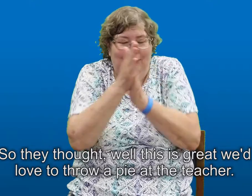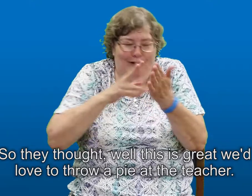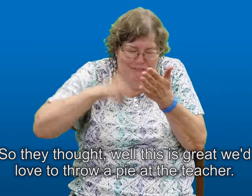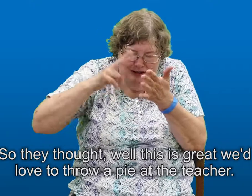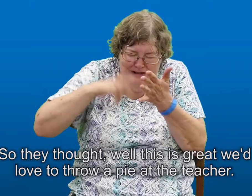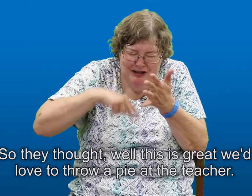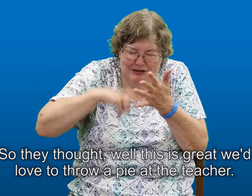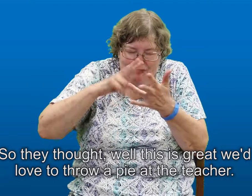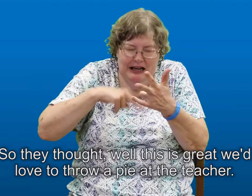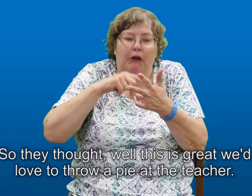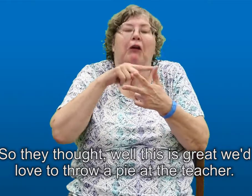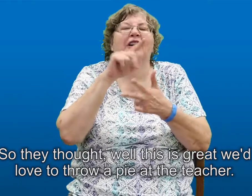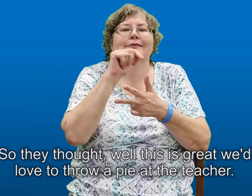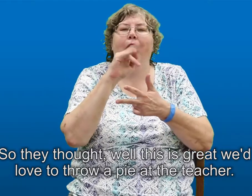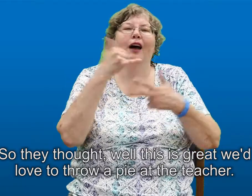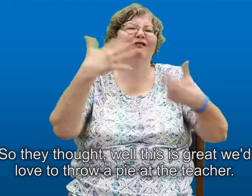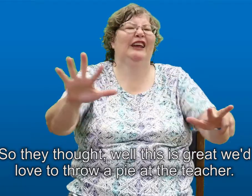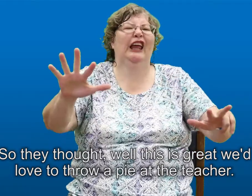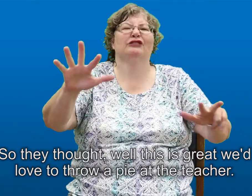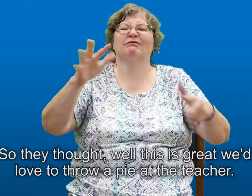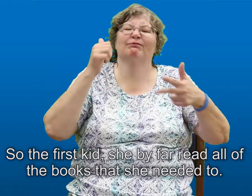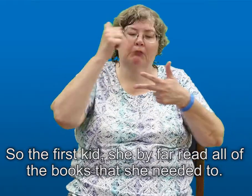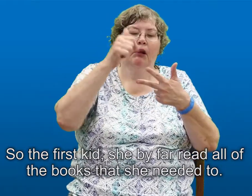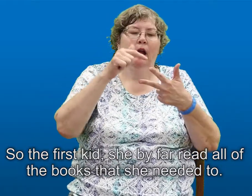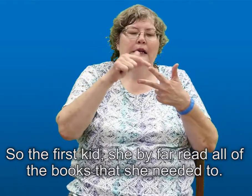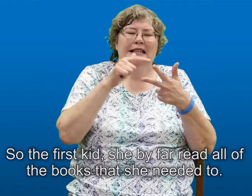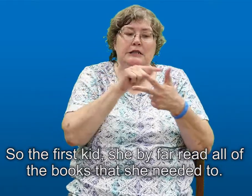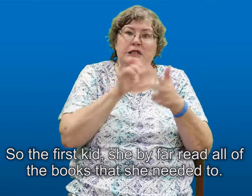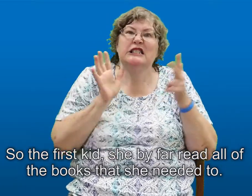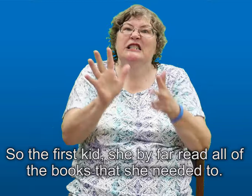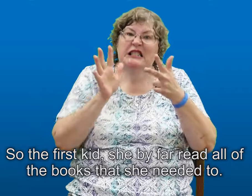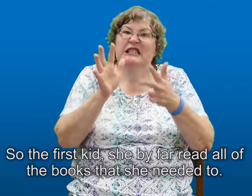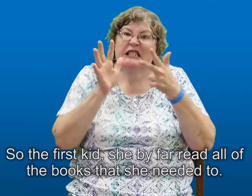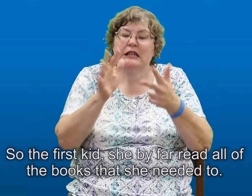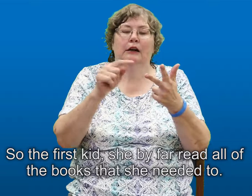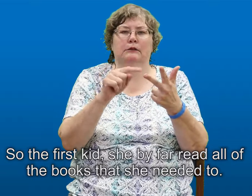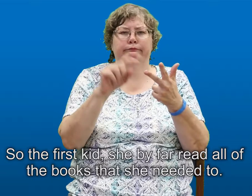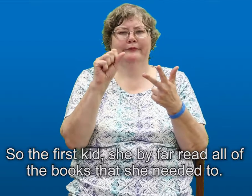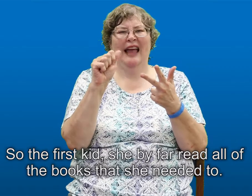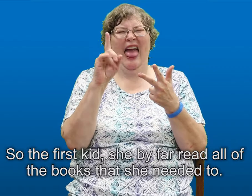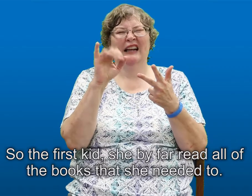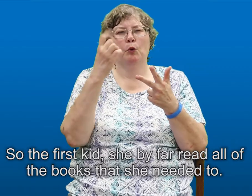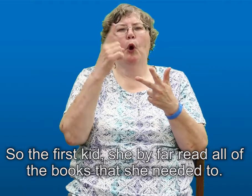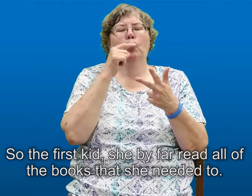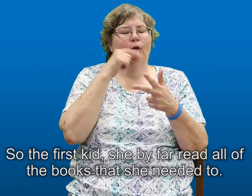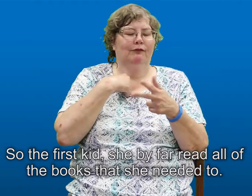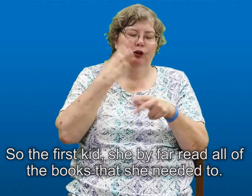And so they were thoughtful. This is great. We'd love to throw a pie at the teacher. And so the first kid, you know, she by far read all the books